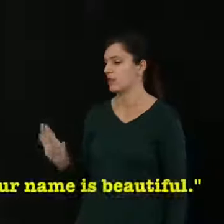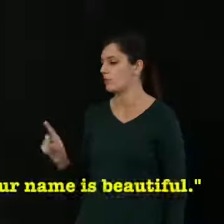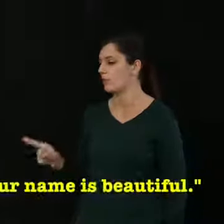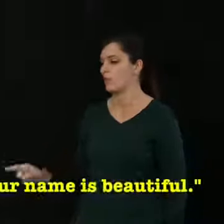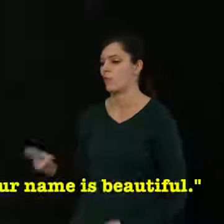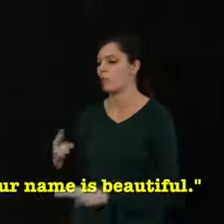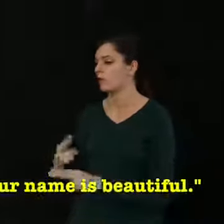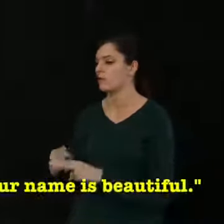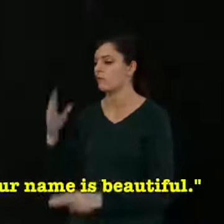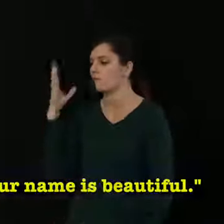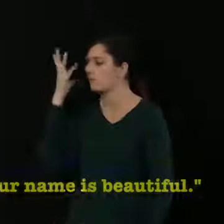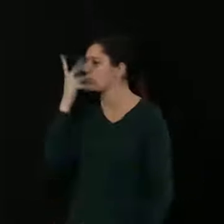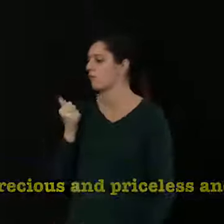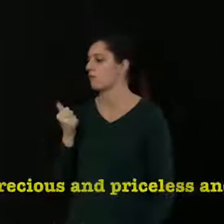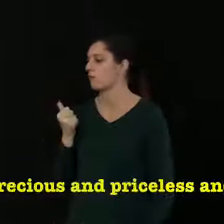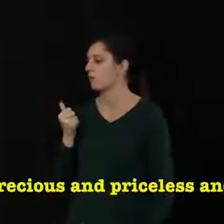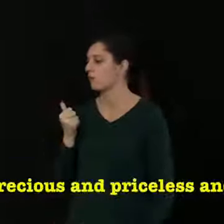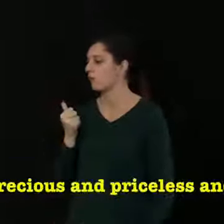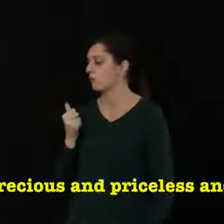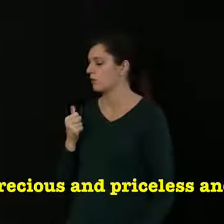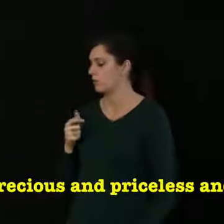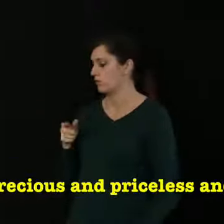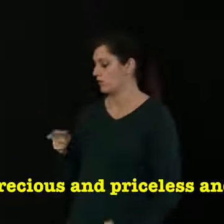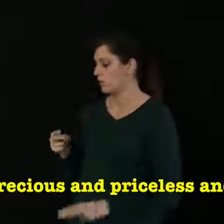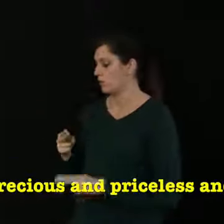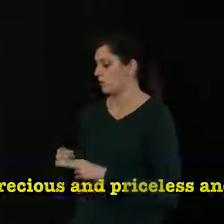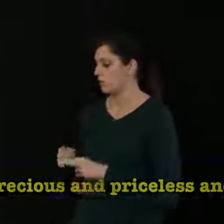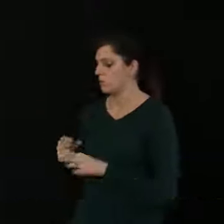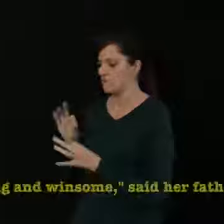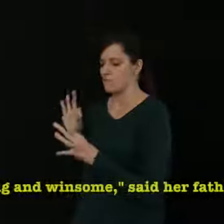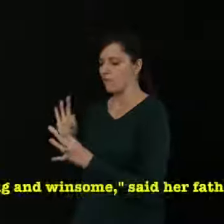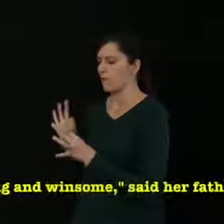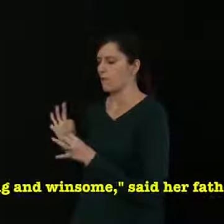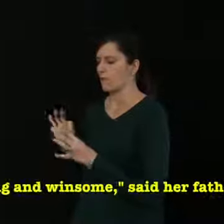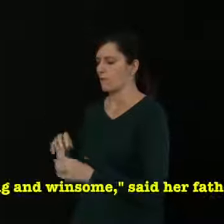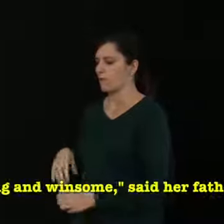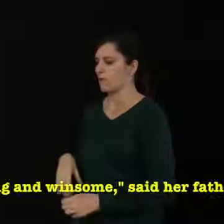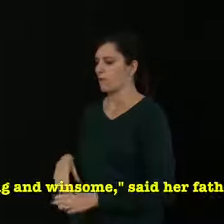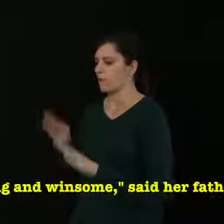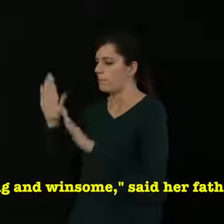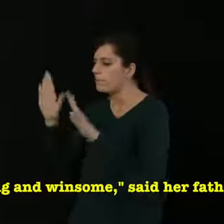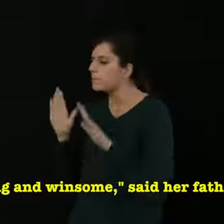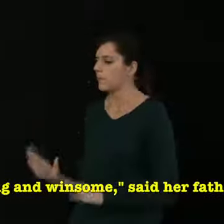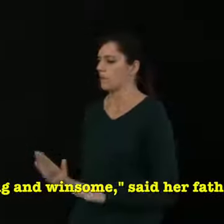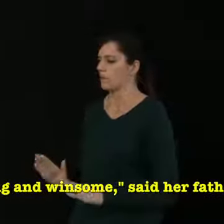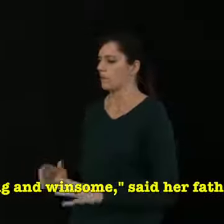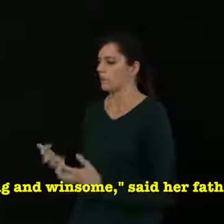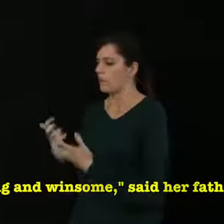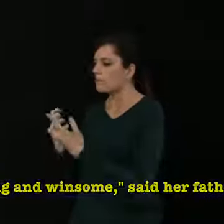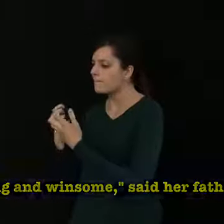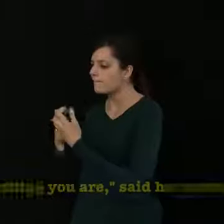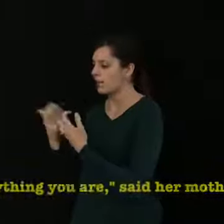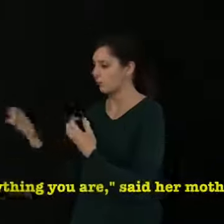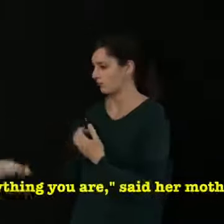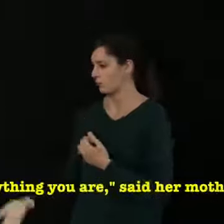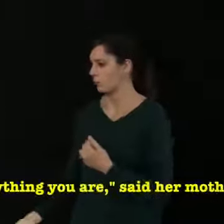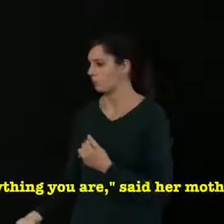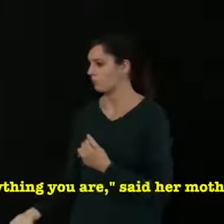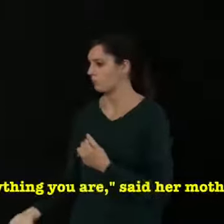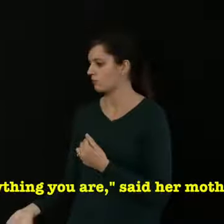name is beautiful." "And precious and priceless and fascinating and winsome," said her father. "It's everything